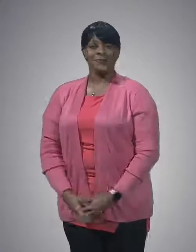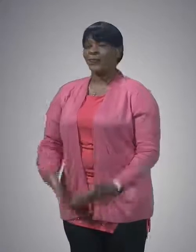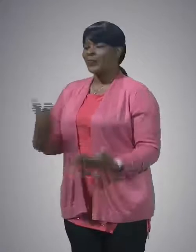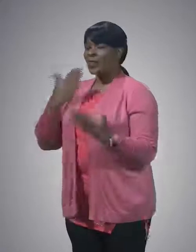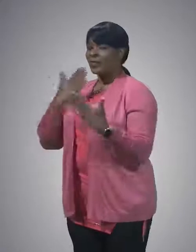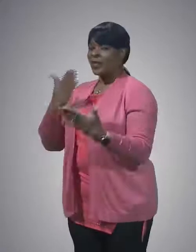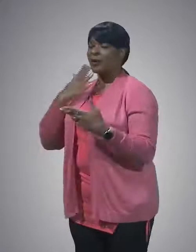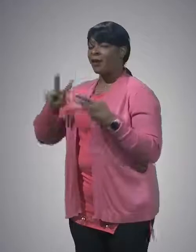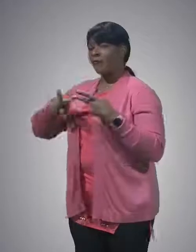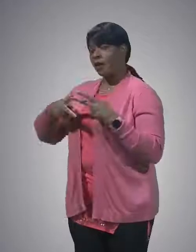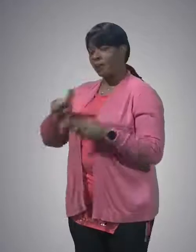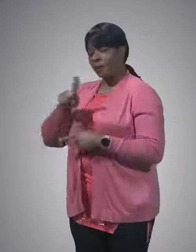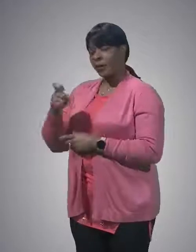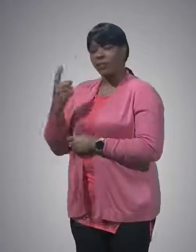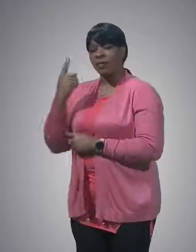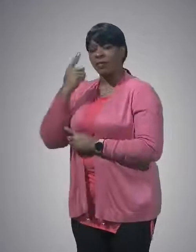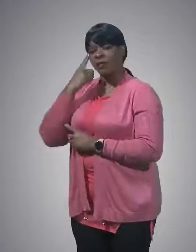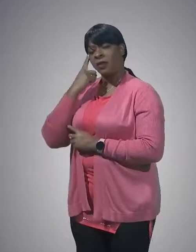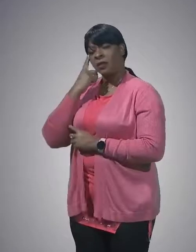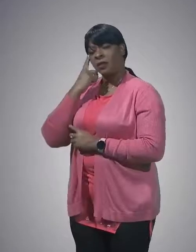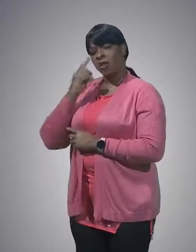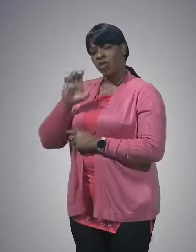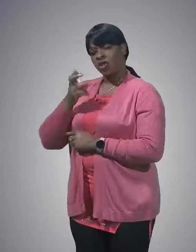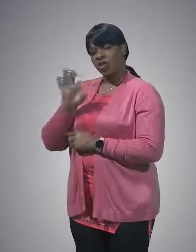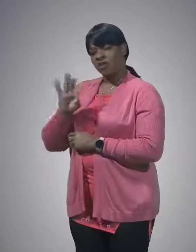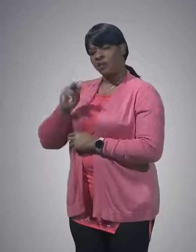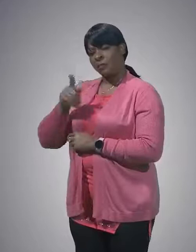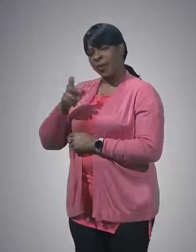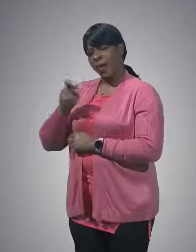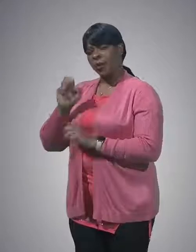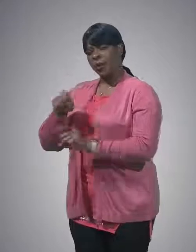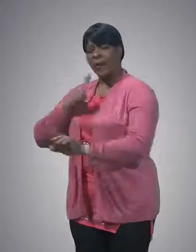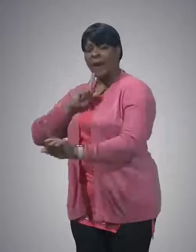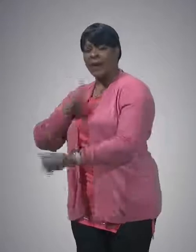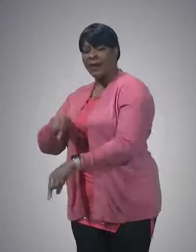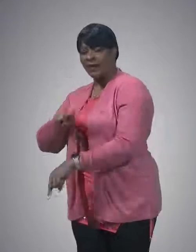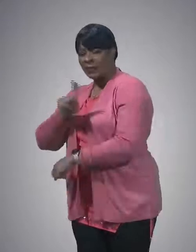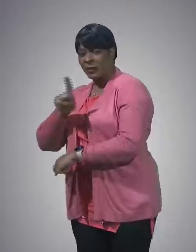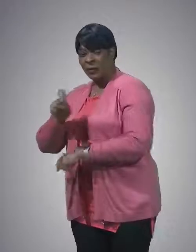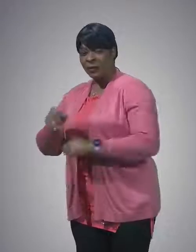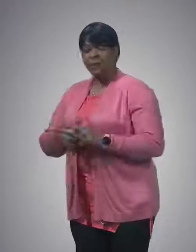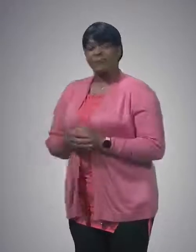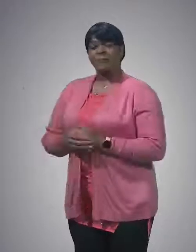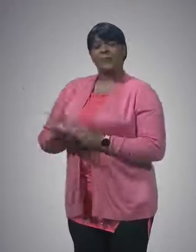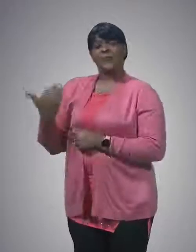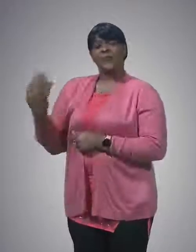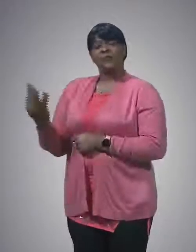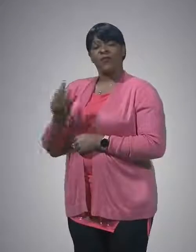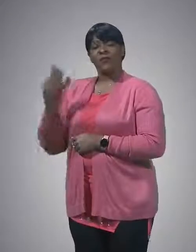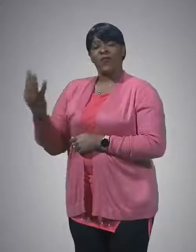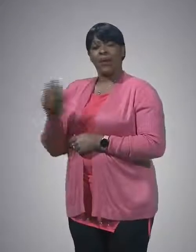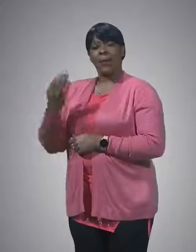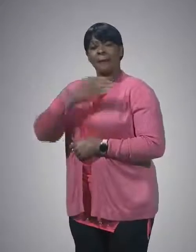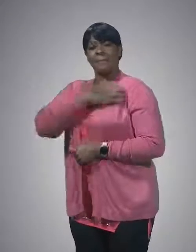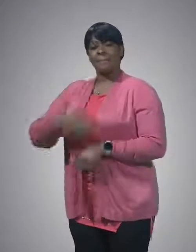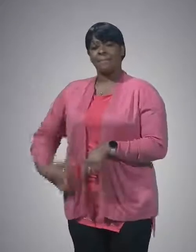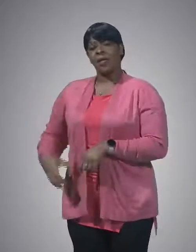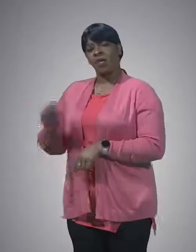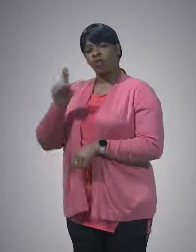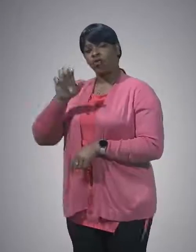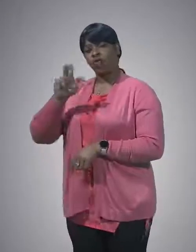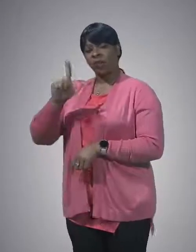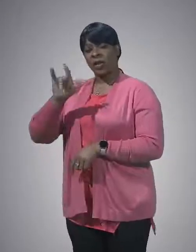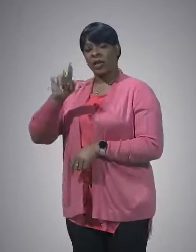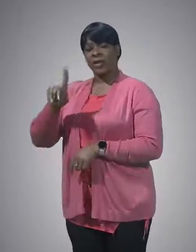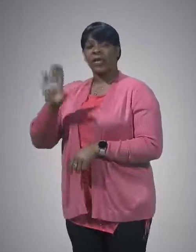Thank you. And my follow-up question, I think, Chief McGowen, wondering if you can answer this. On Friday, Mayor Strickland sent out